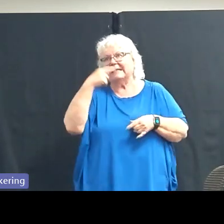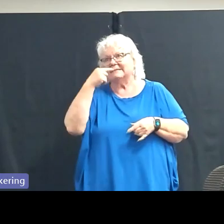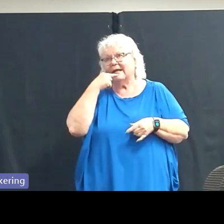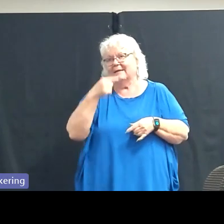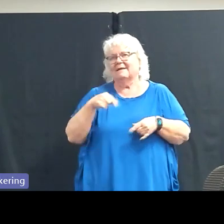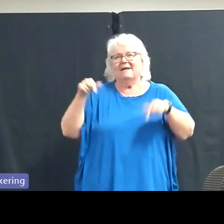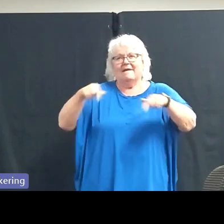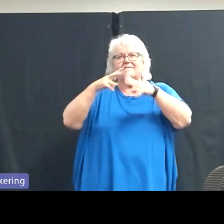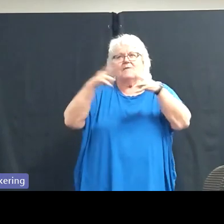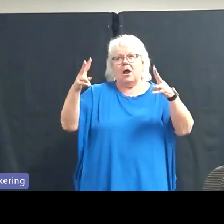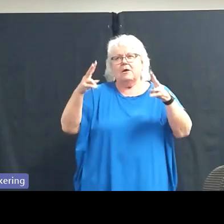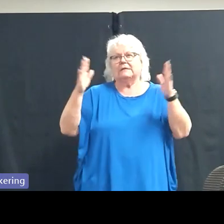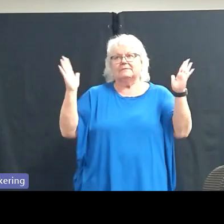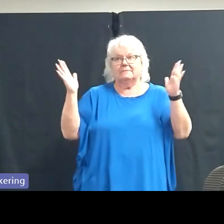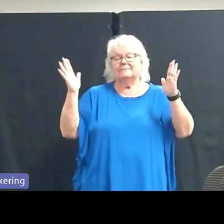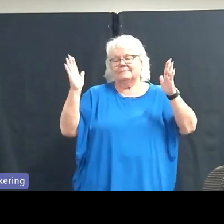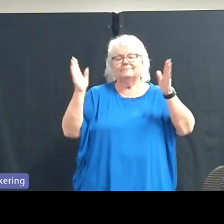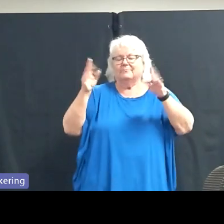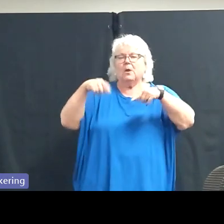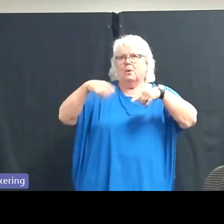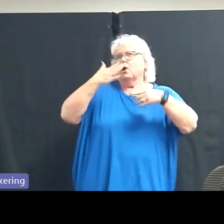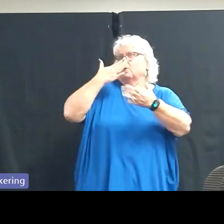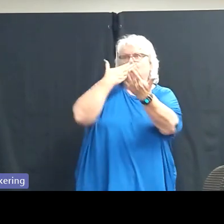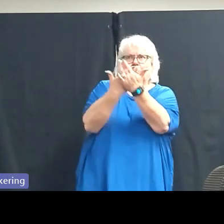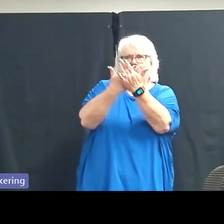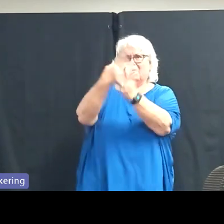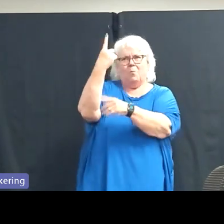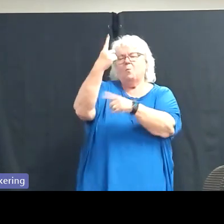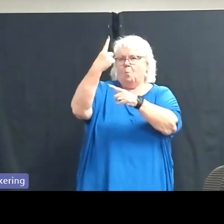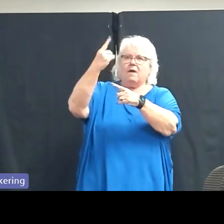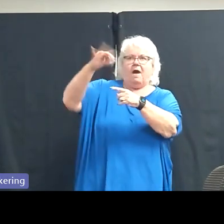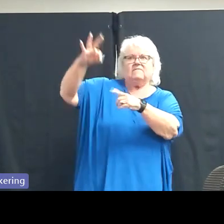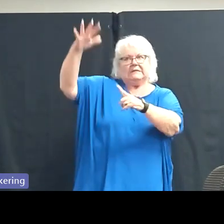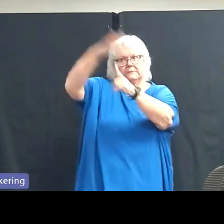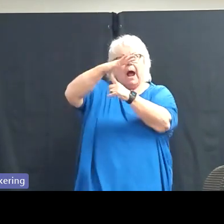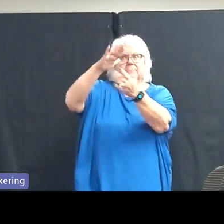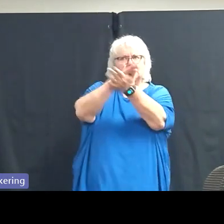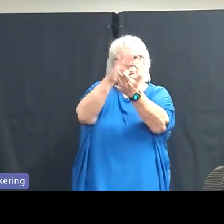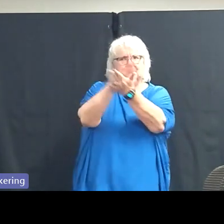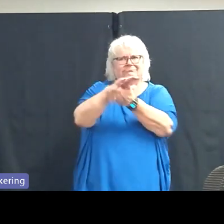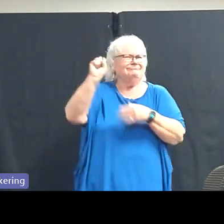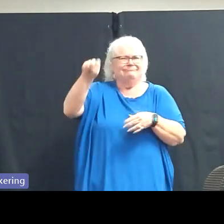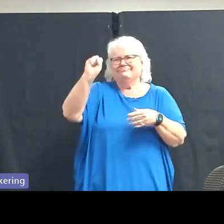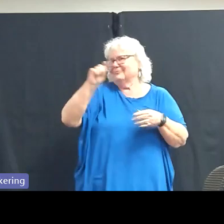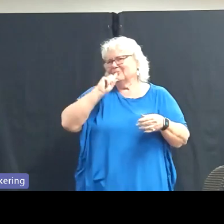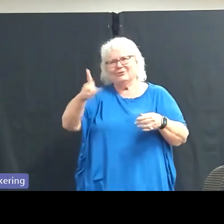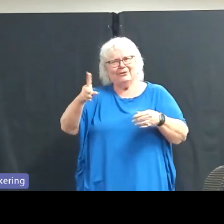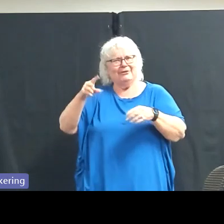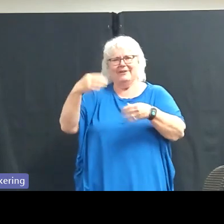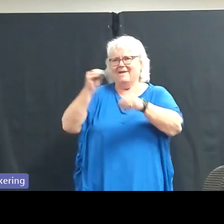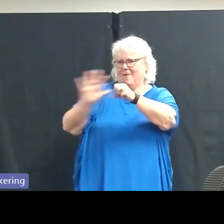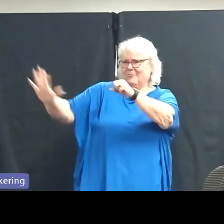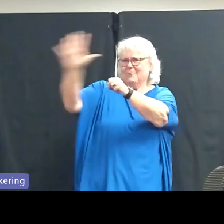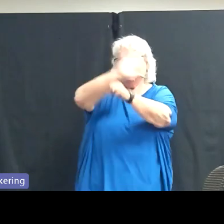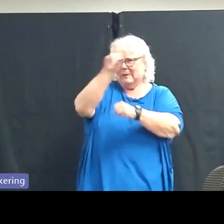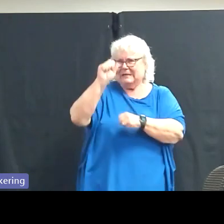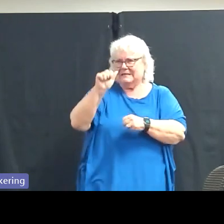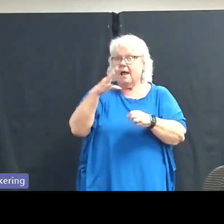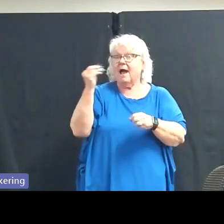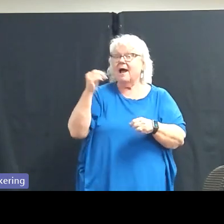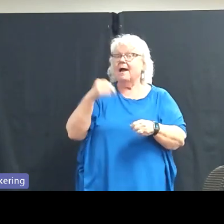And like Melinda said, this is one of the top schools in the nation, and